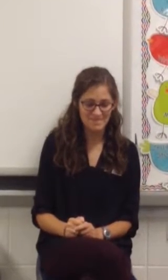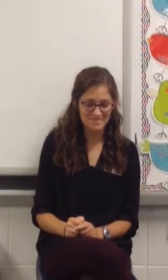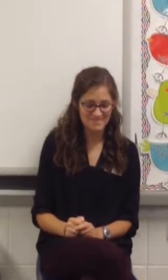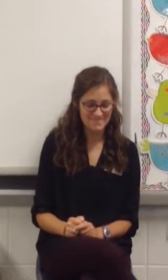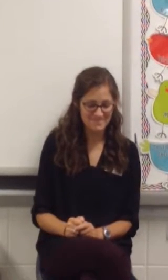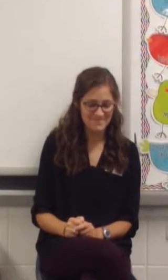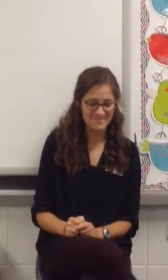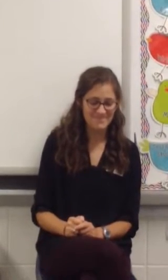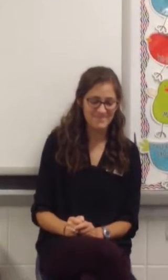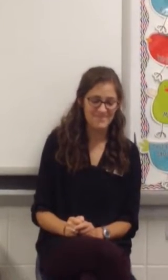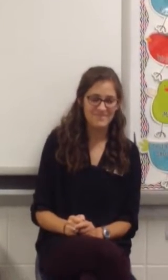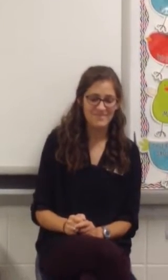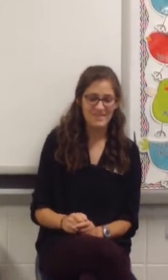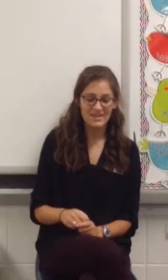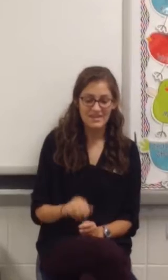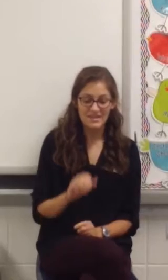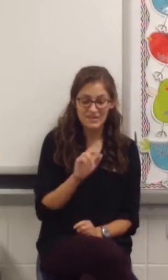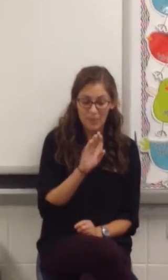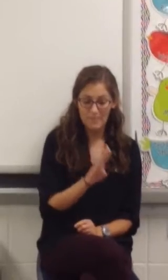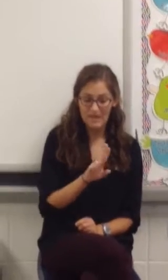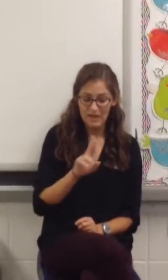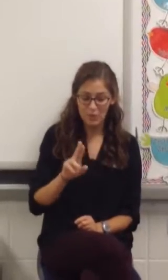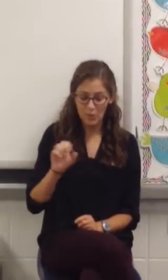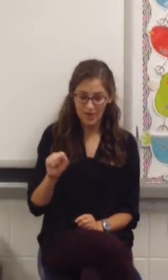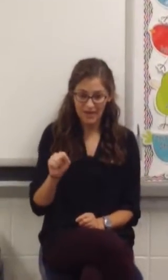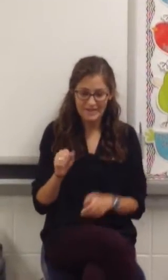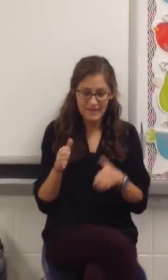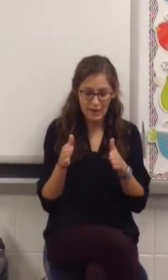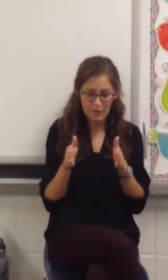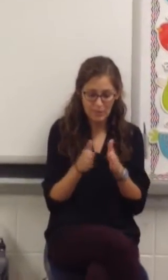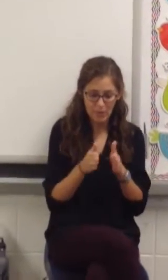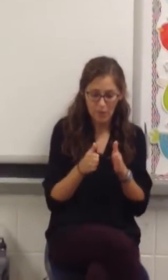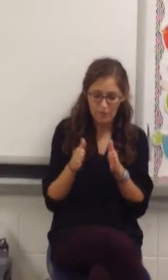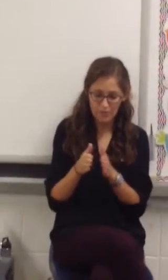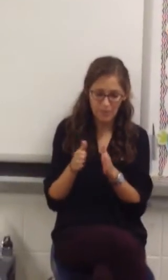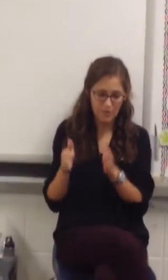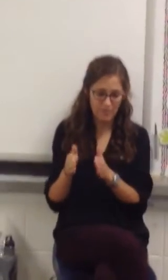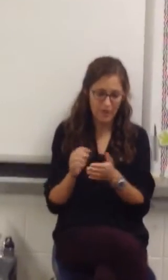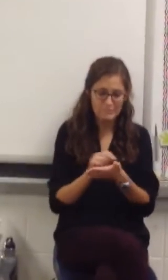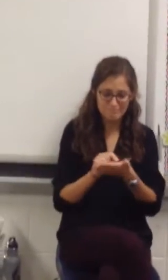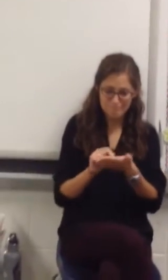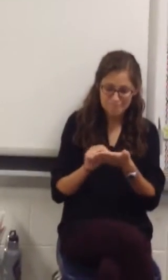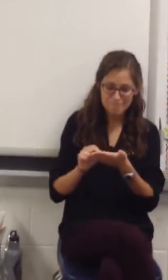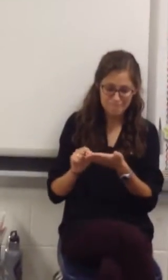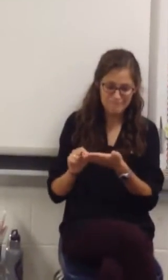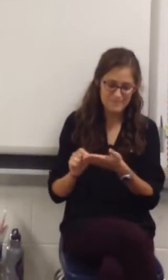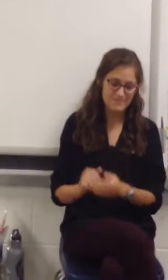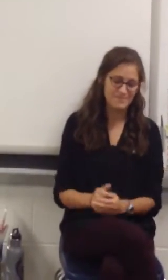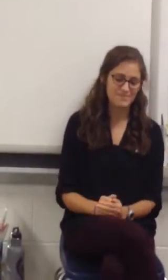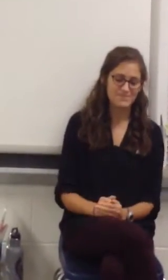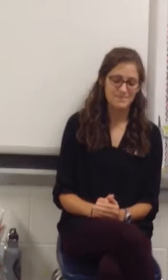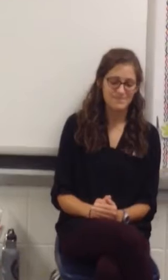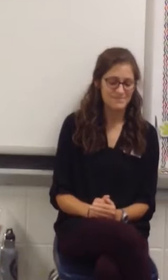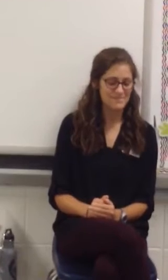It should be all little letters. If you are going to name your store or